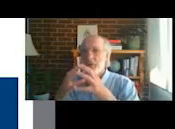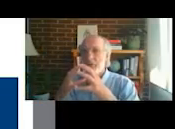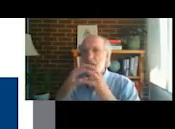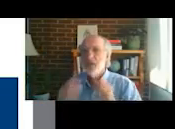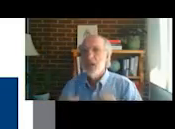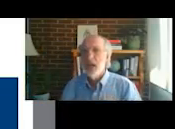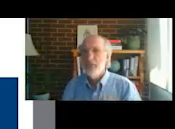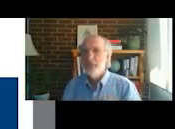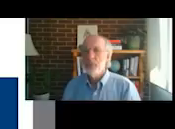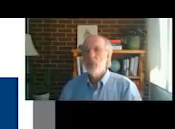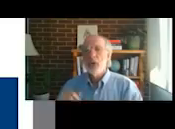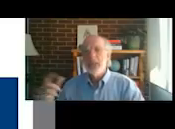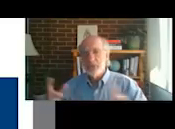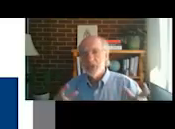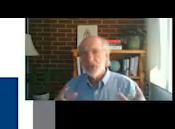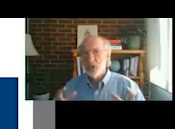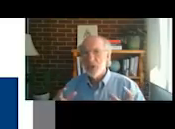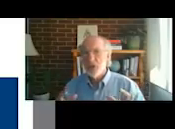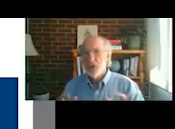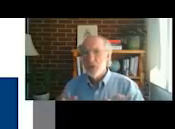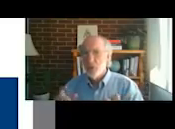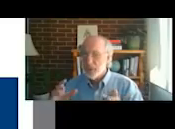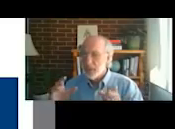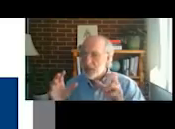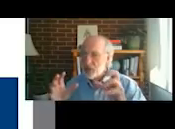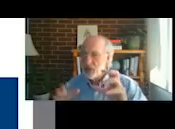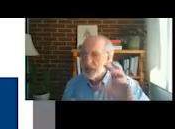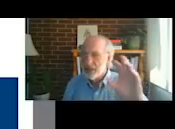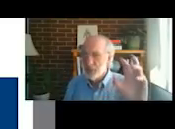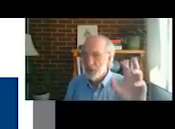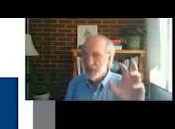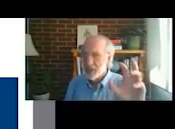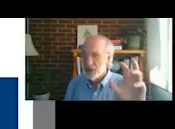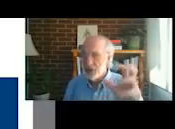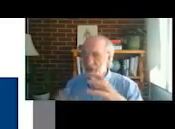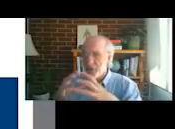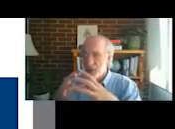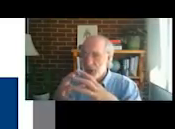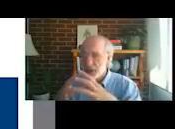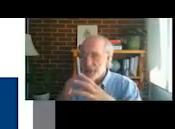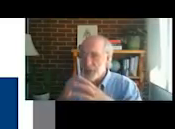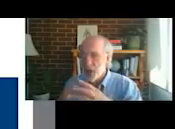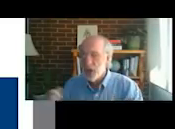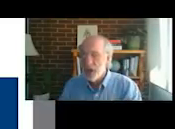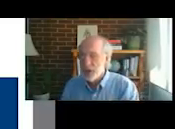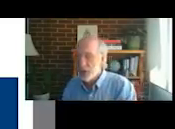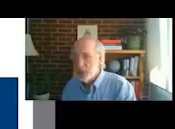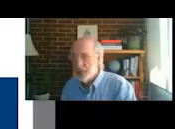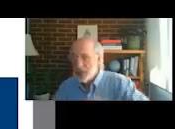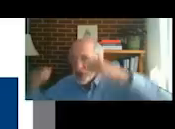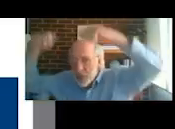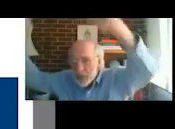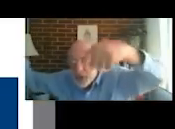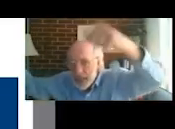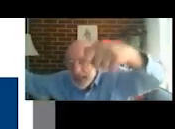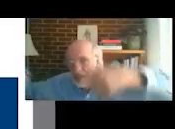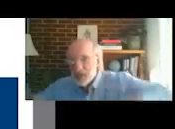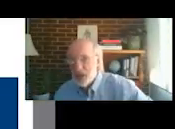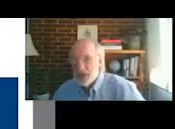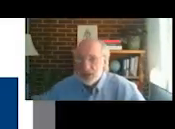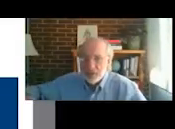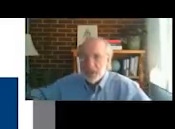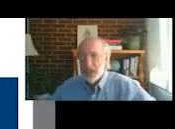ball. Right from the start, you want to make sure you have motivation here for the ball. You get ball, you get motivation